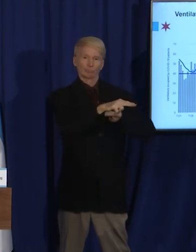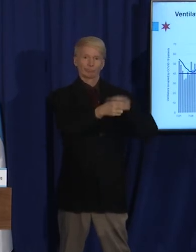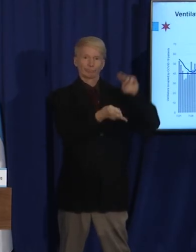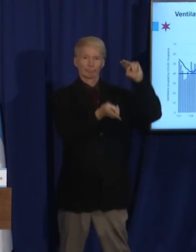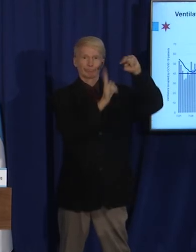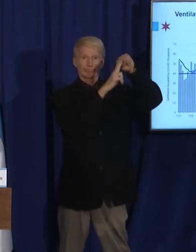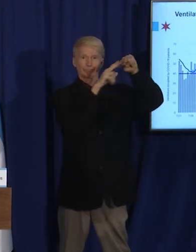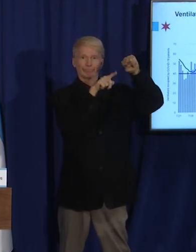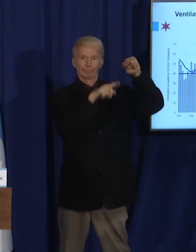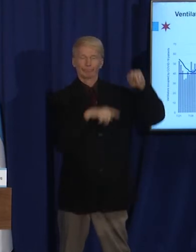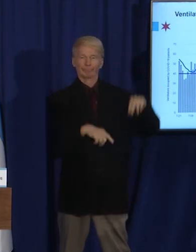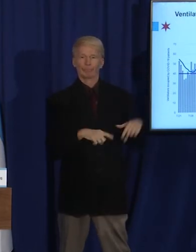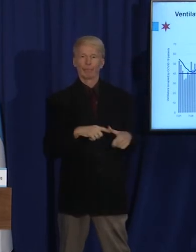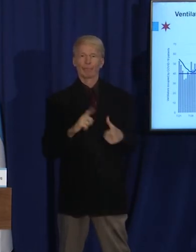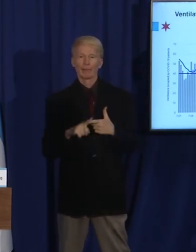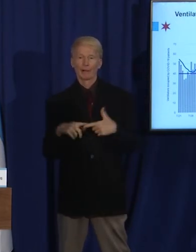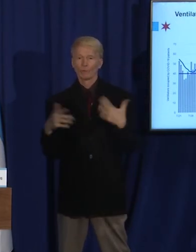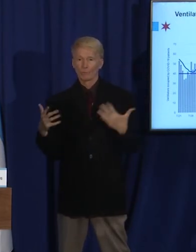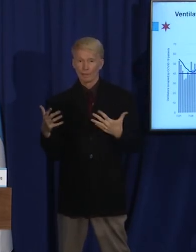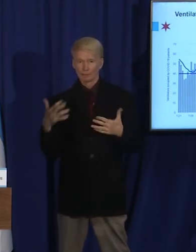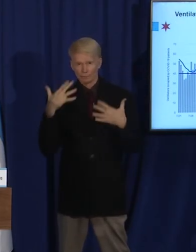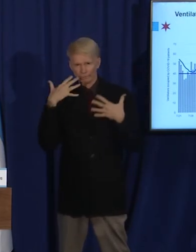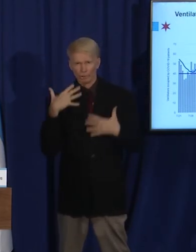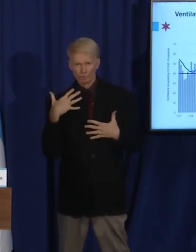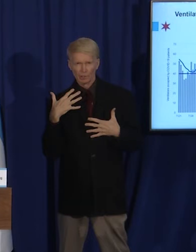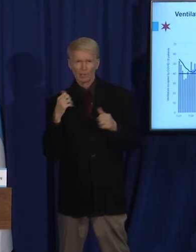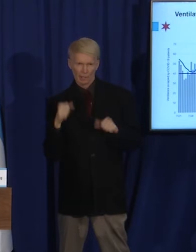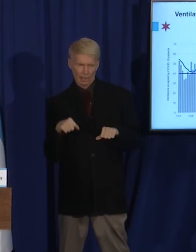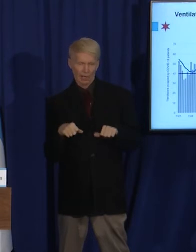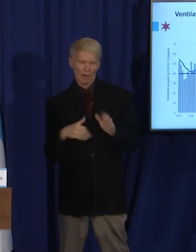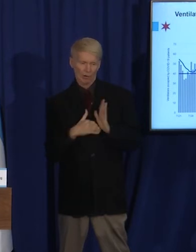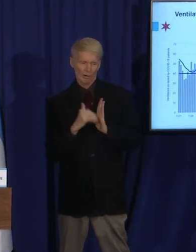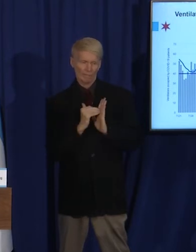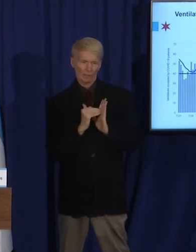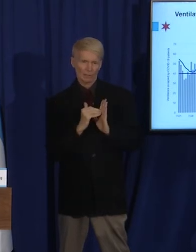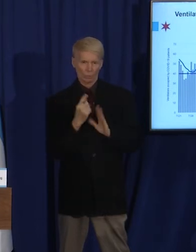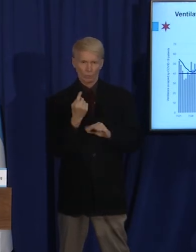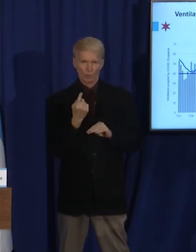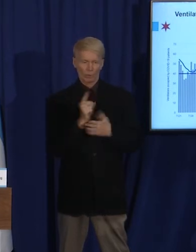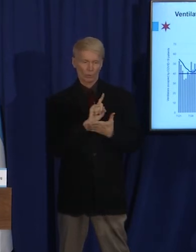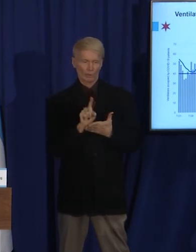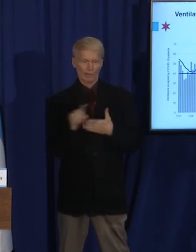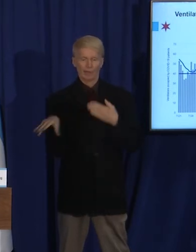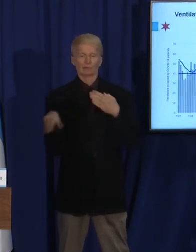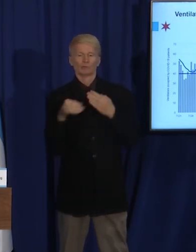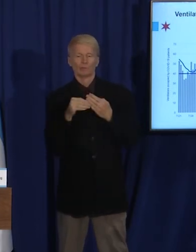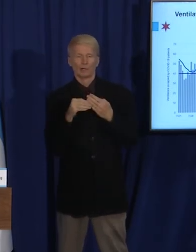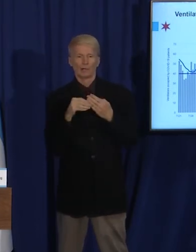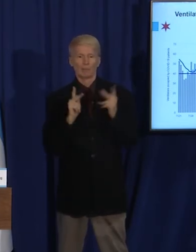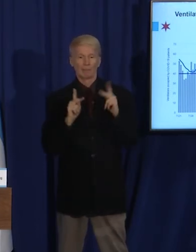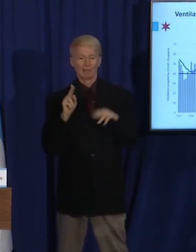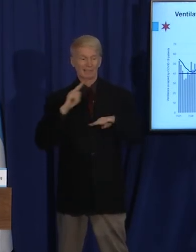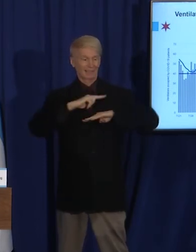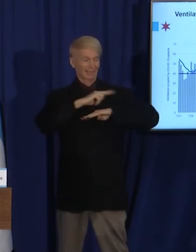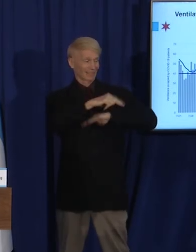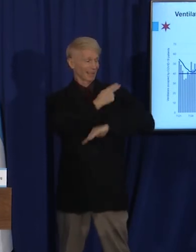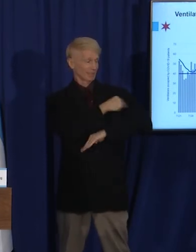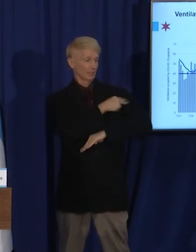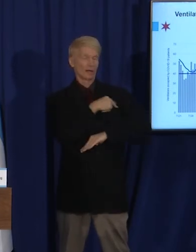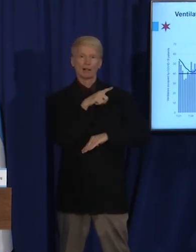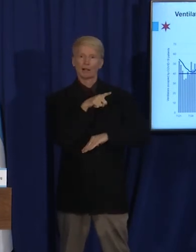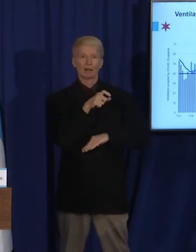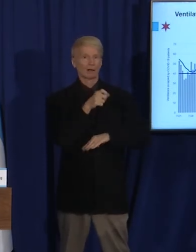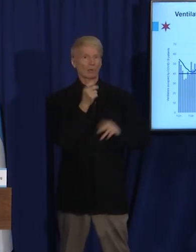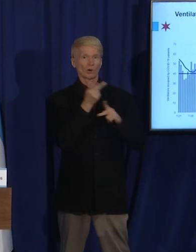up. Then, unfortunately, it can often take another week for people who are in the hospital but worsening to need to get moved to